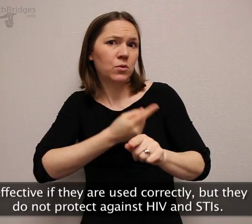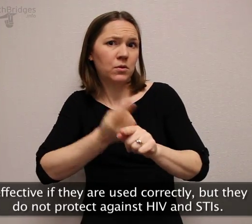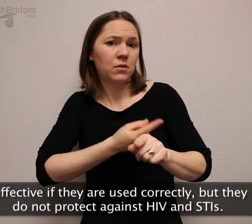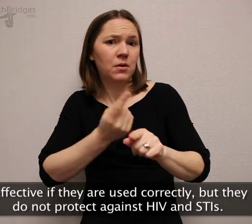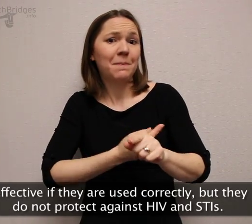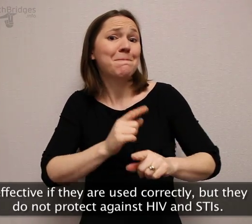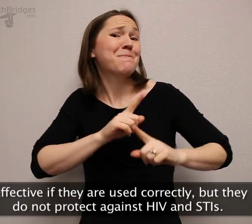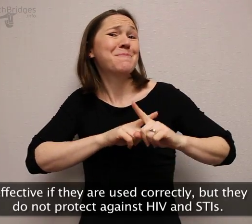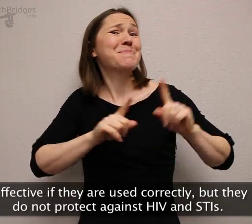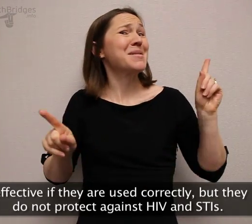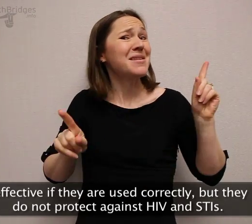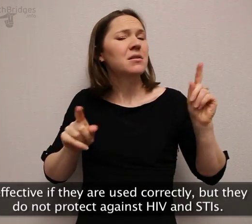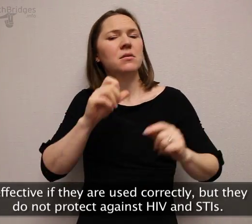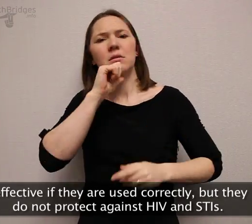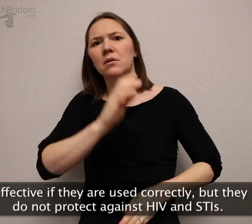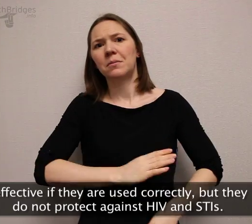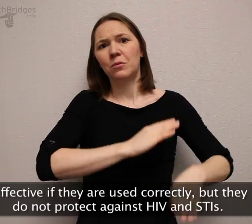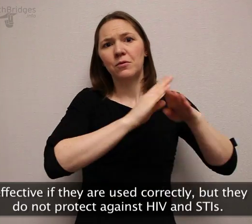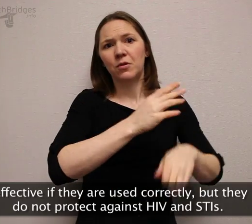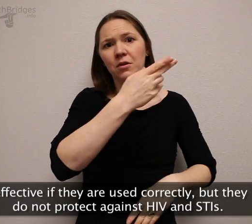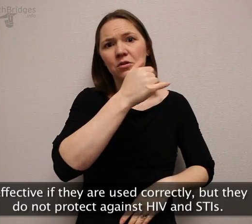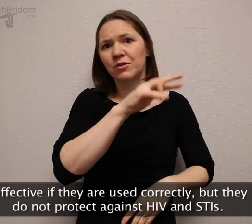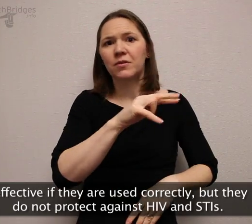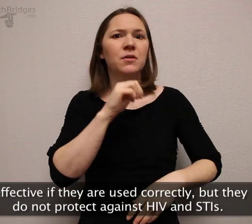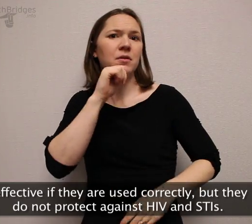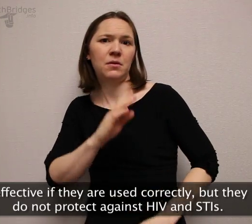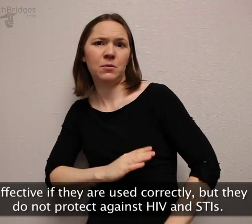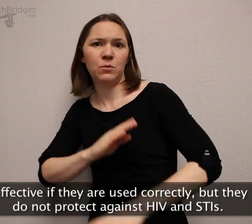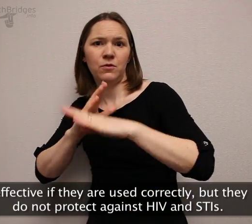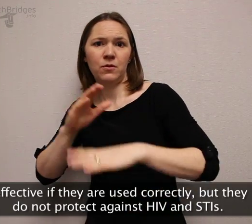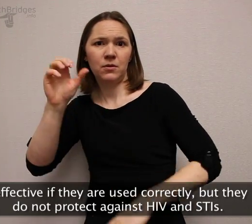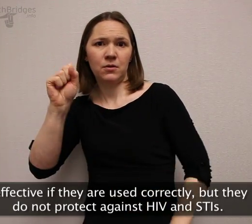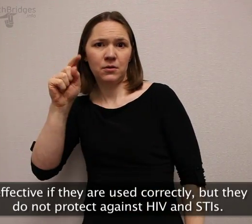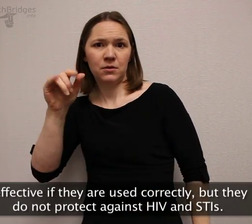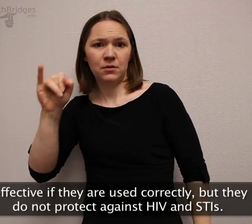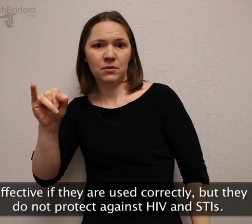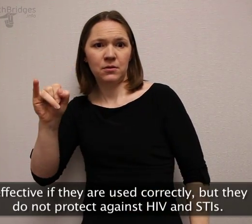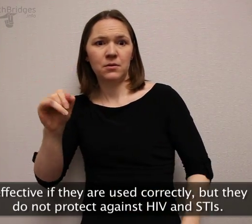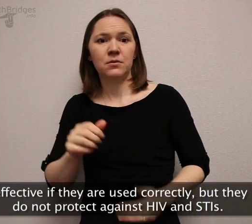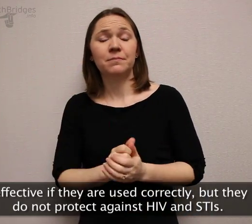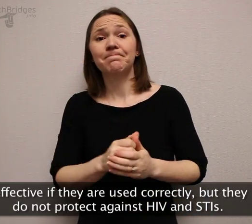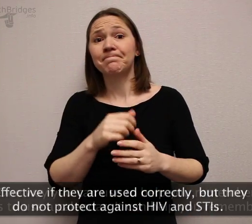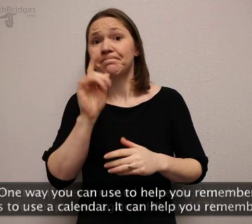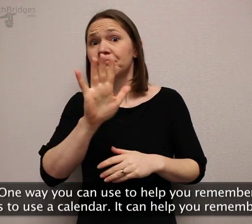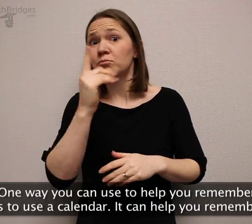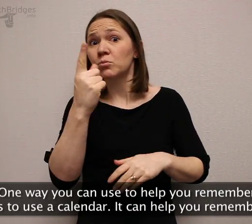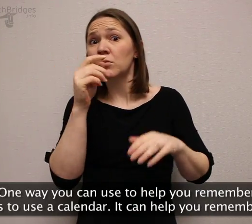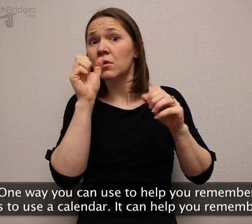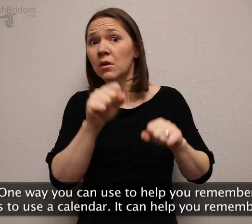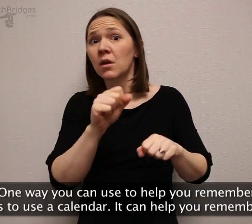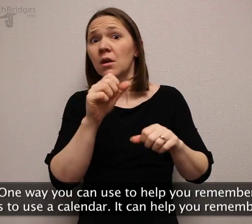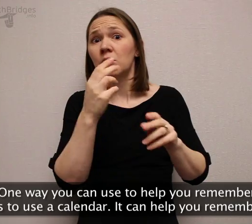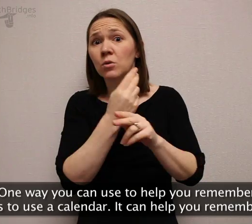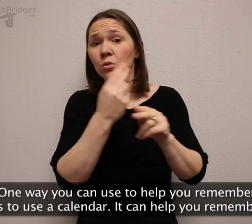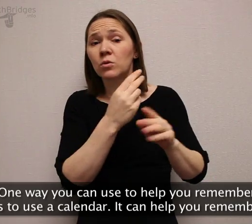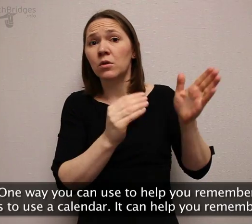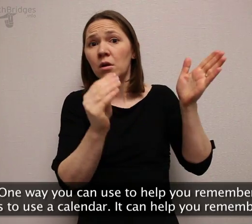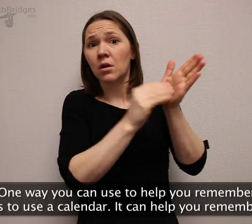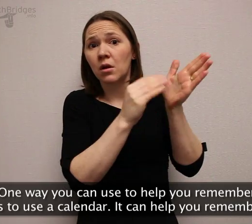if they're used correctly, but they don't protect against HIV and STIs. One way that you can use to